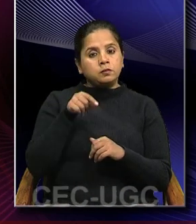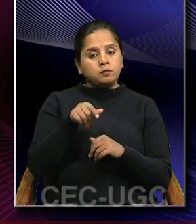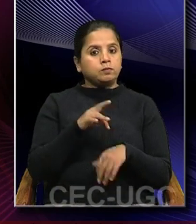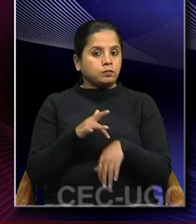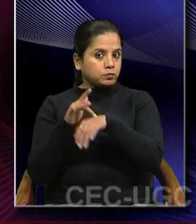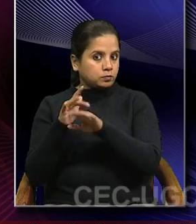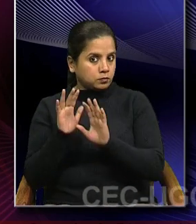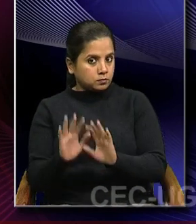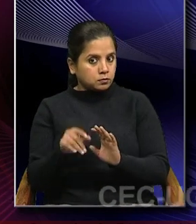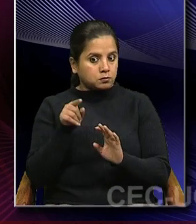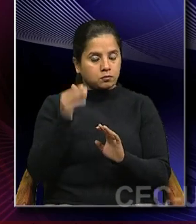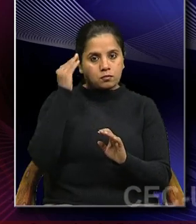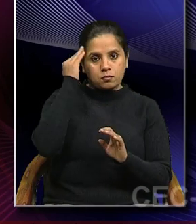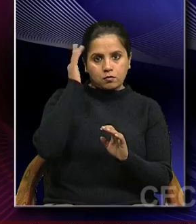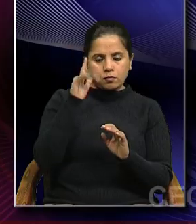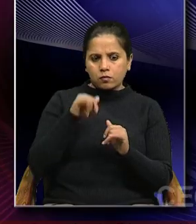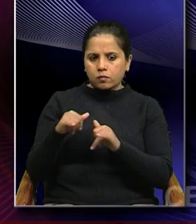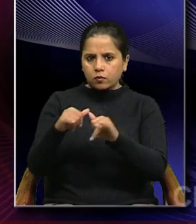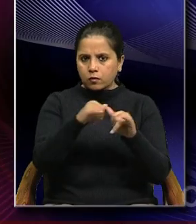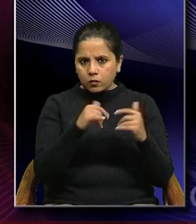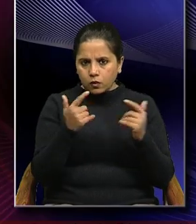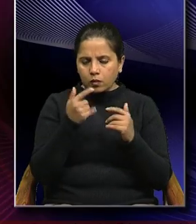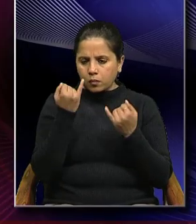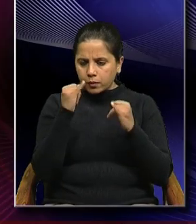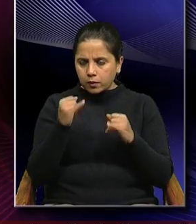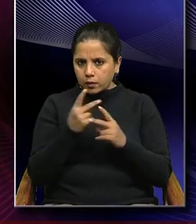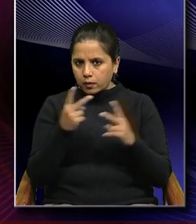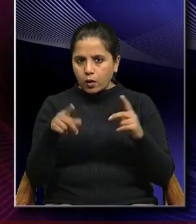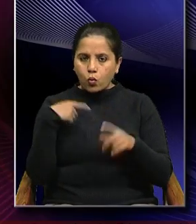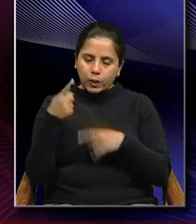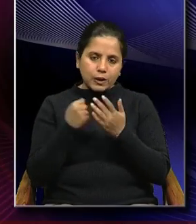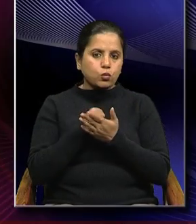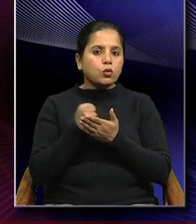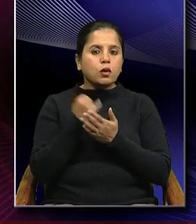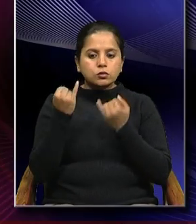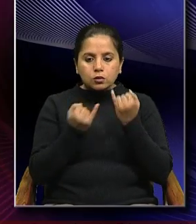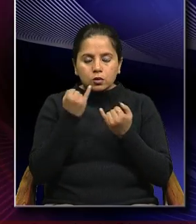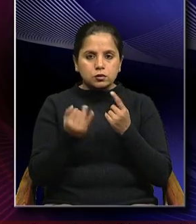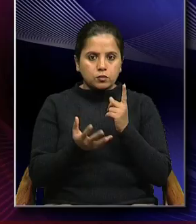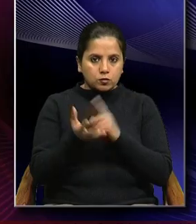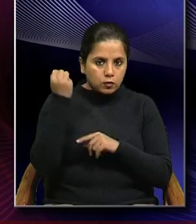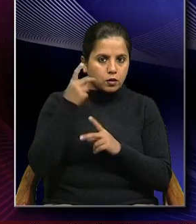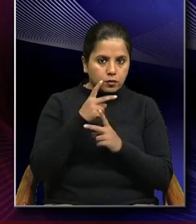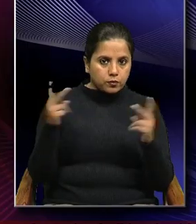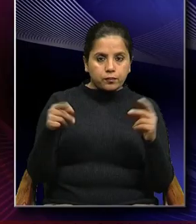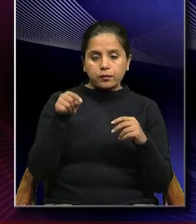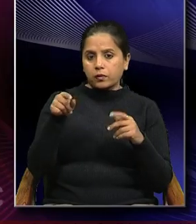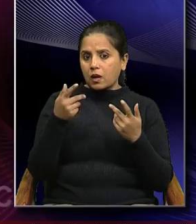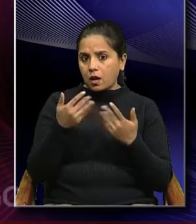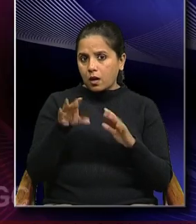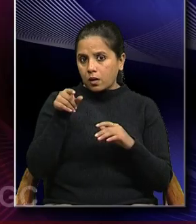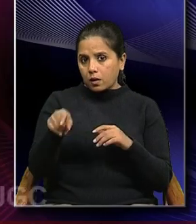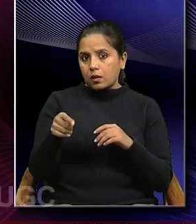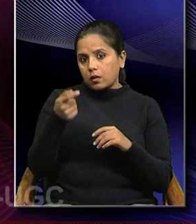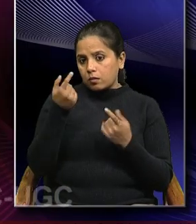sensitive and particular about the commonalities and discrepancies. They always try to search and find that is there any